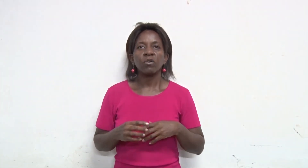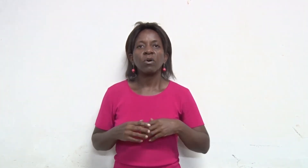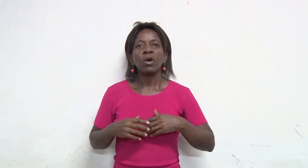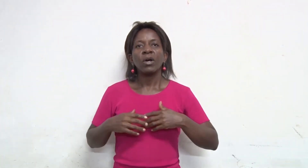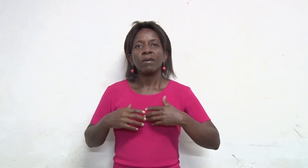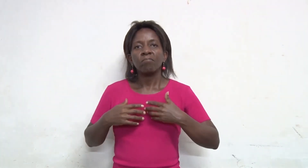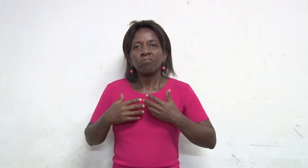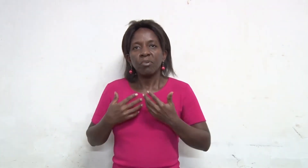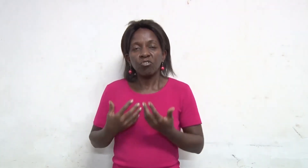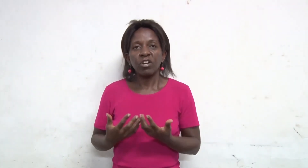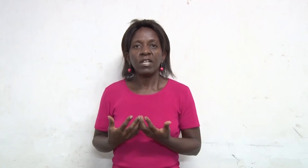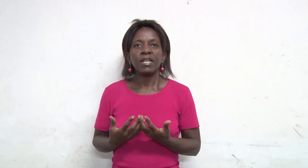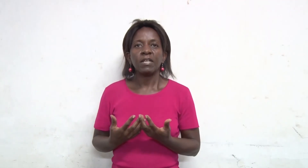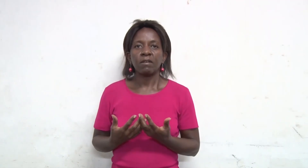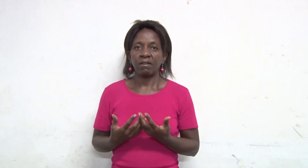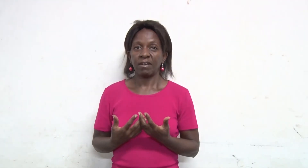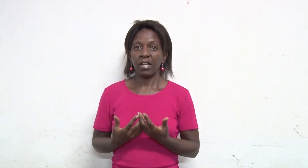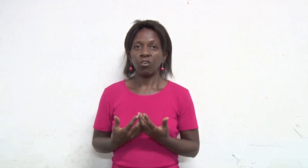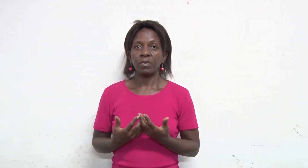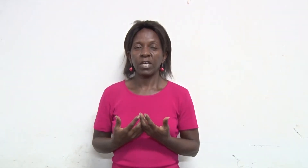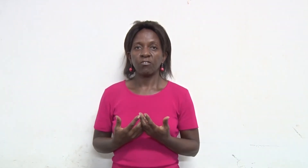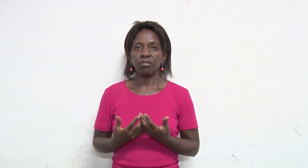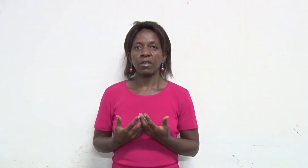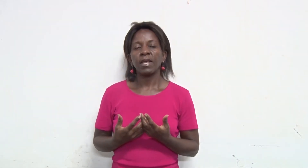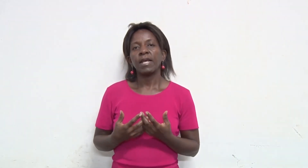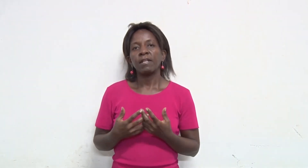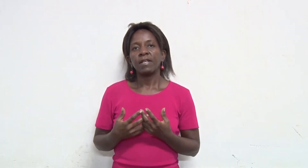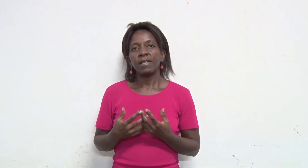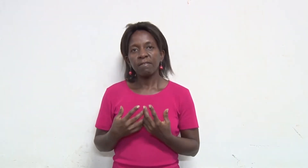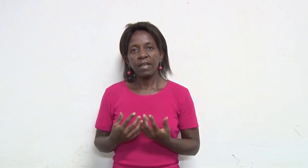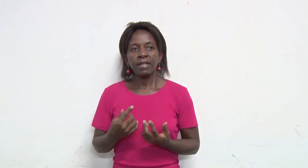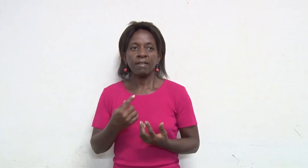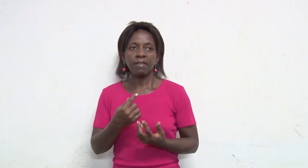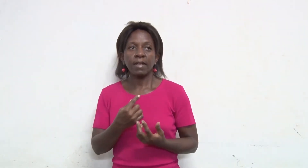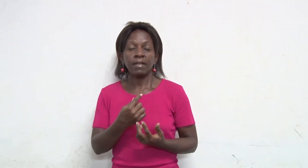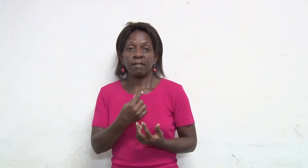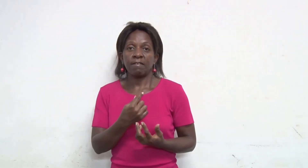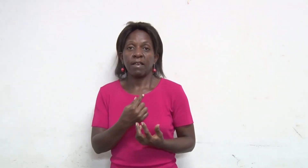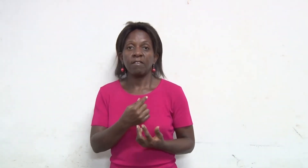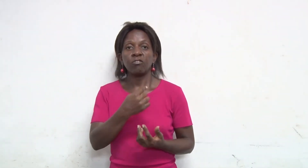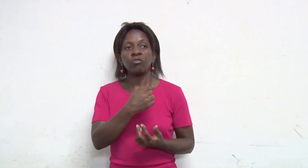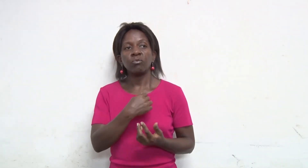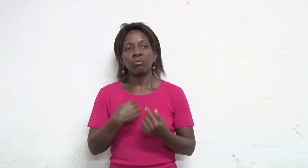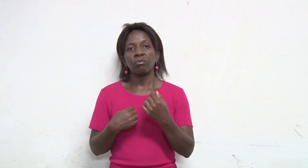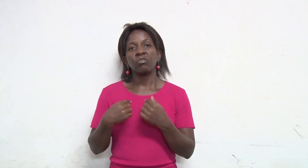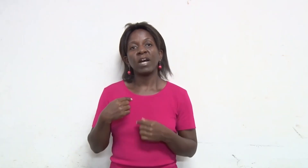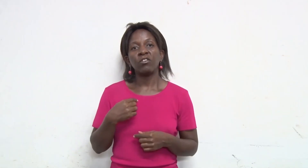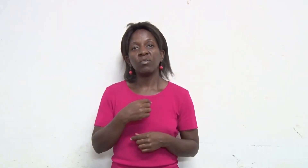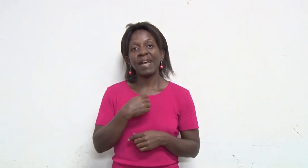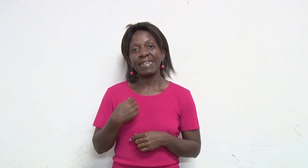also portrayed in tactile communication. In this case, you can use a